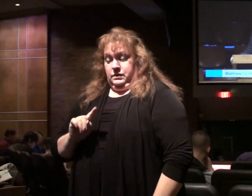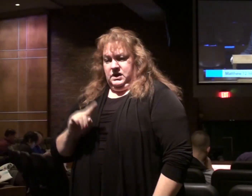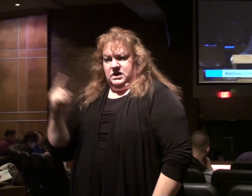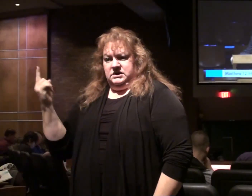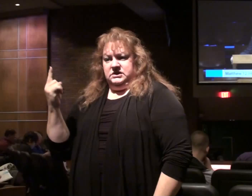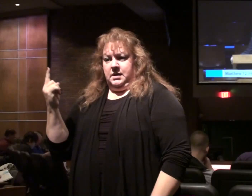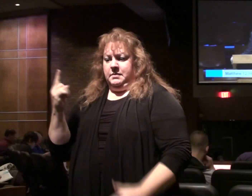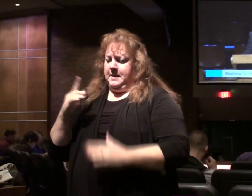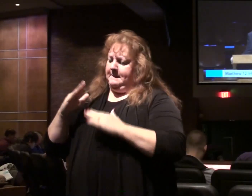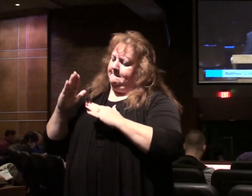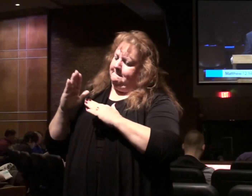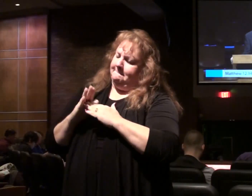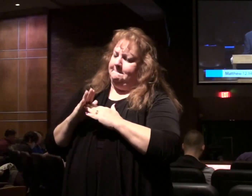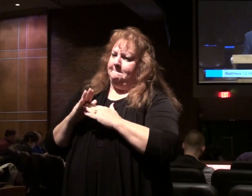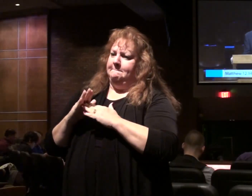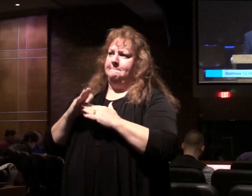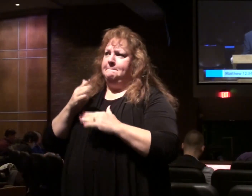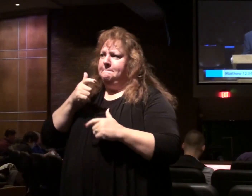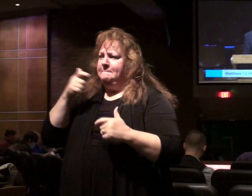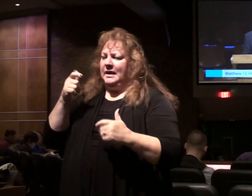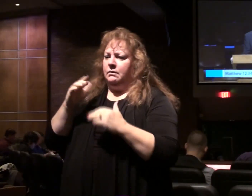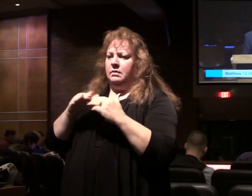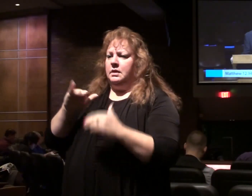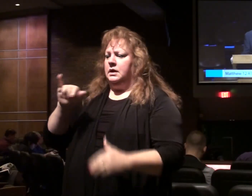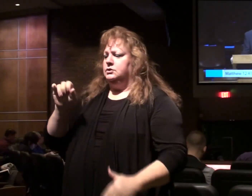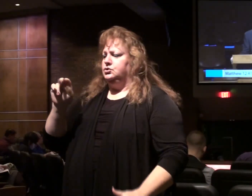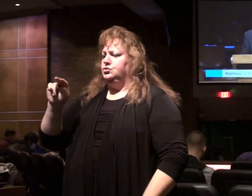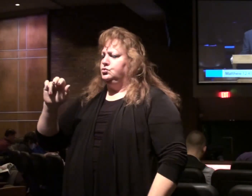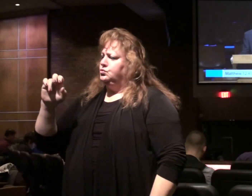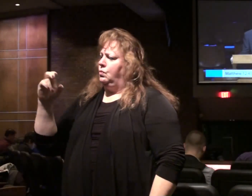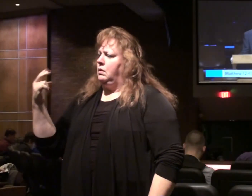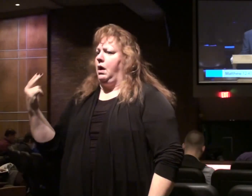something greater than Jonah is here. The last statement in verse 41.